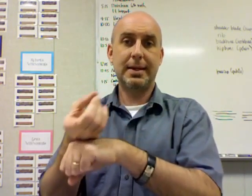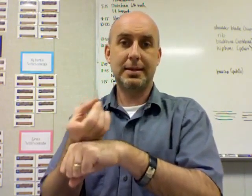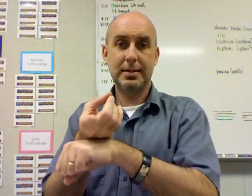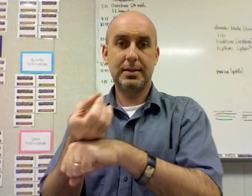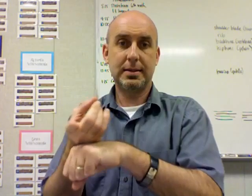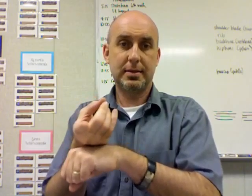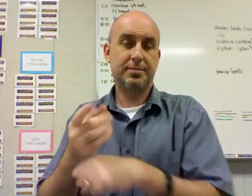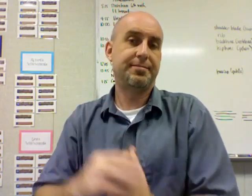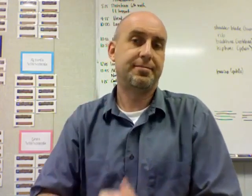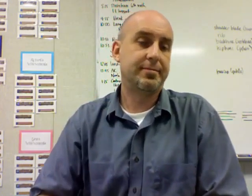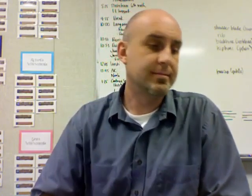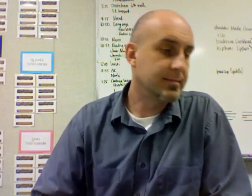sawdust.